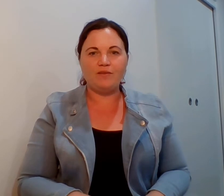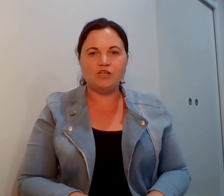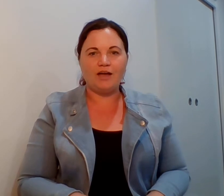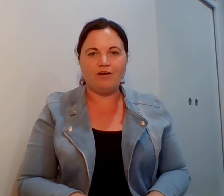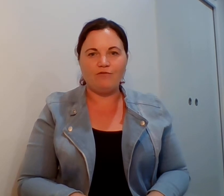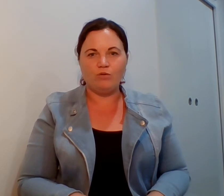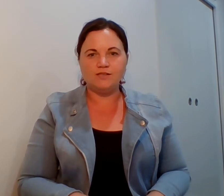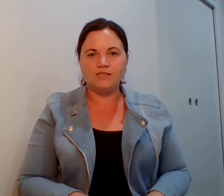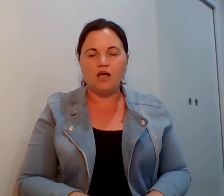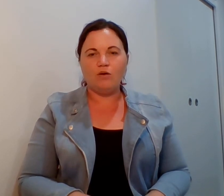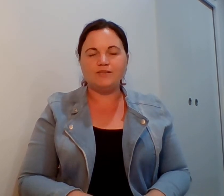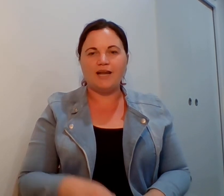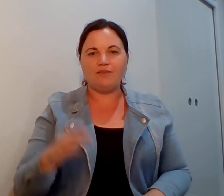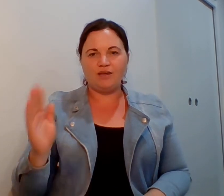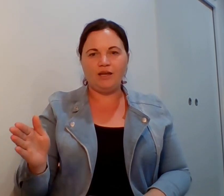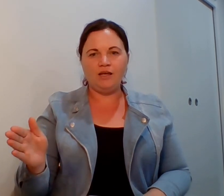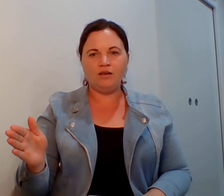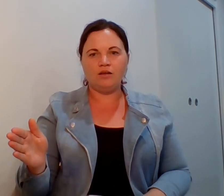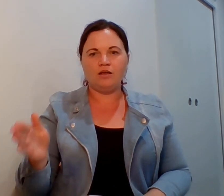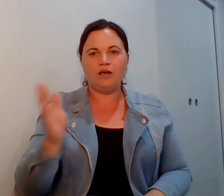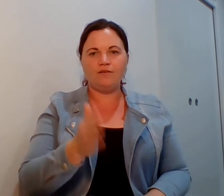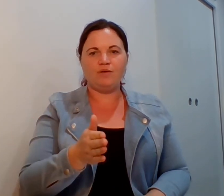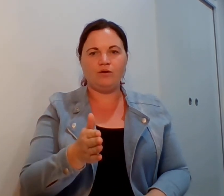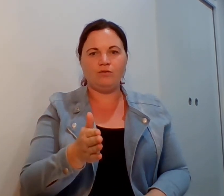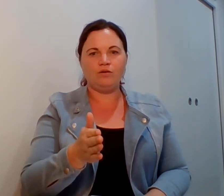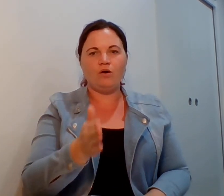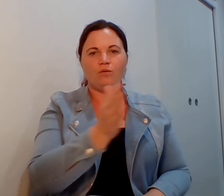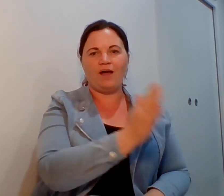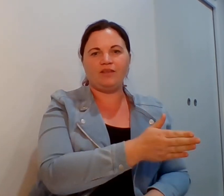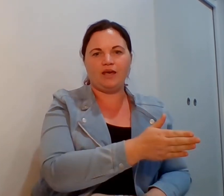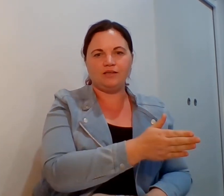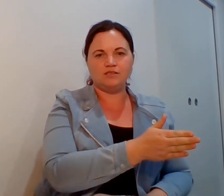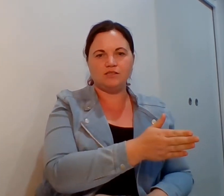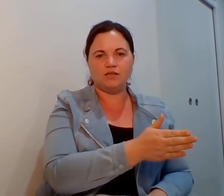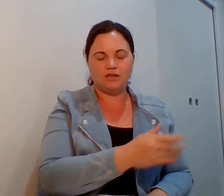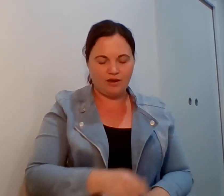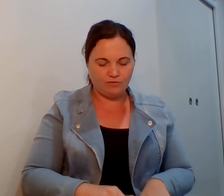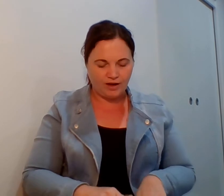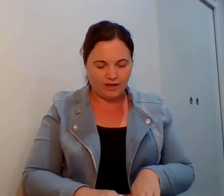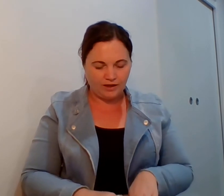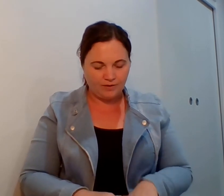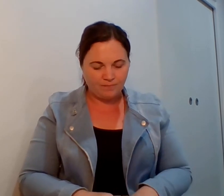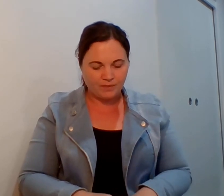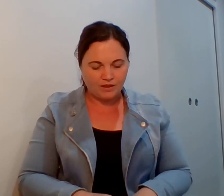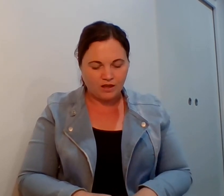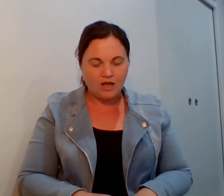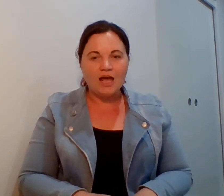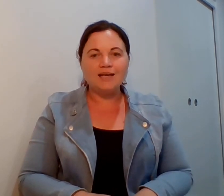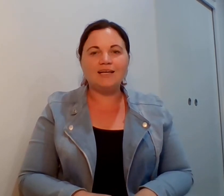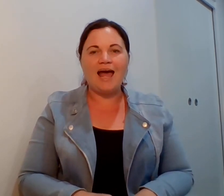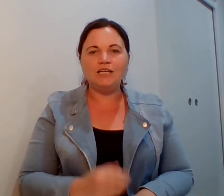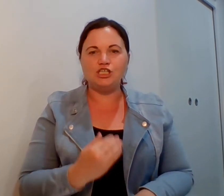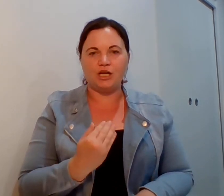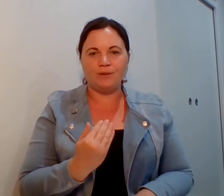the diagraph was. Was it at the beginning, in the middle or at the end? Get ready. Clashing.